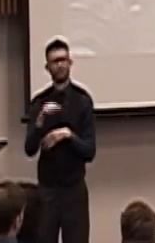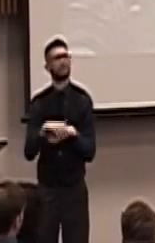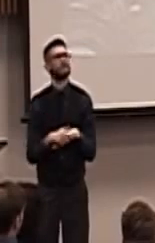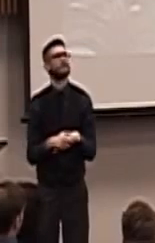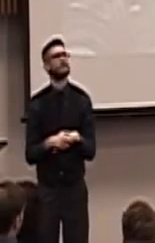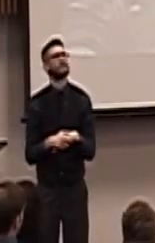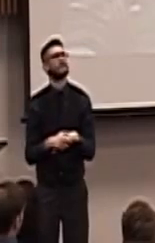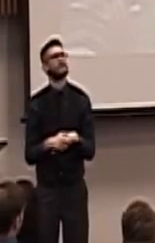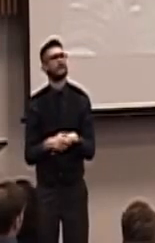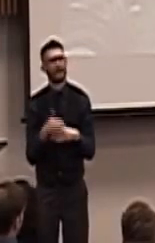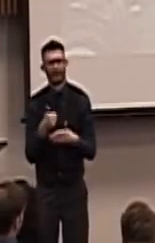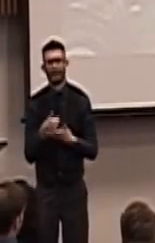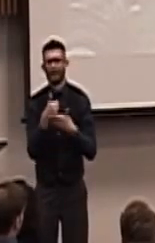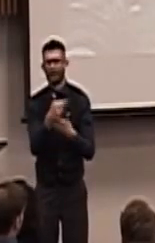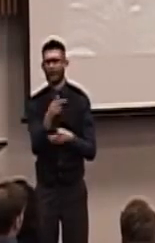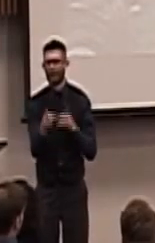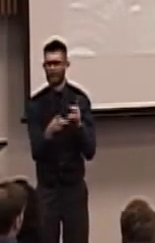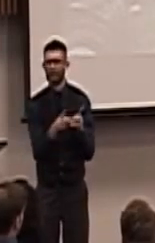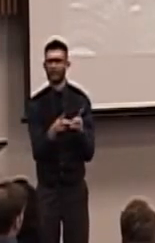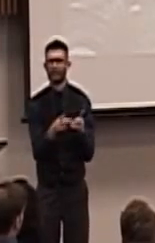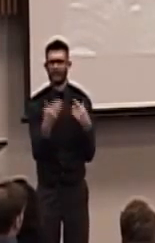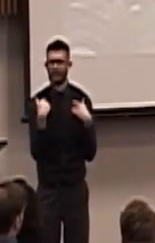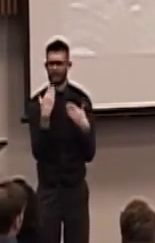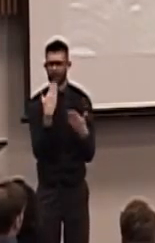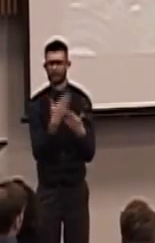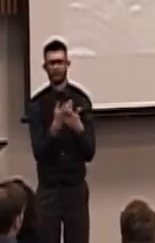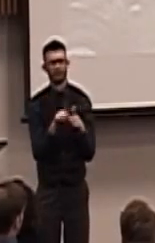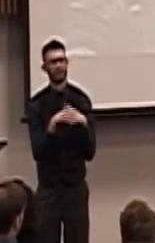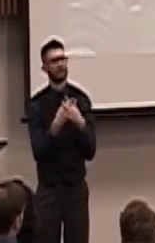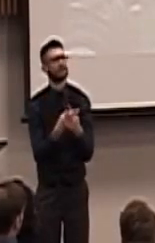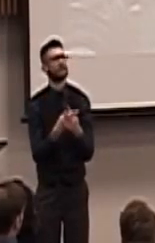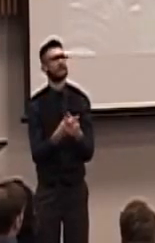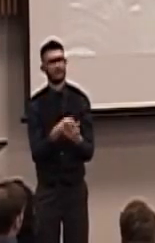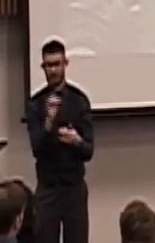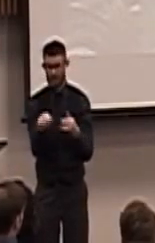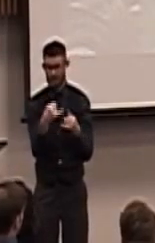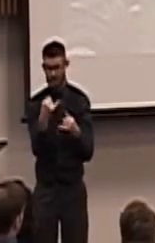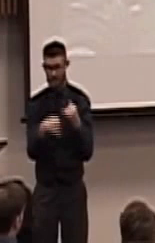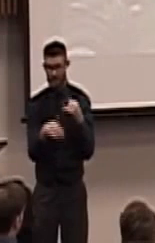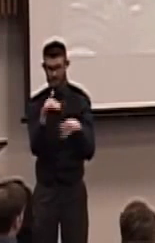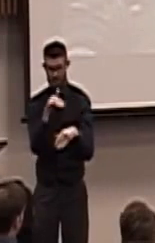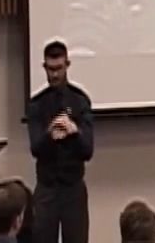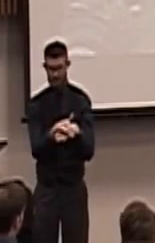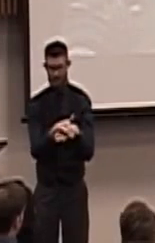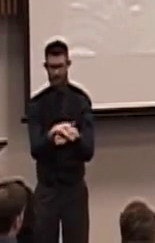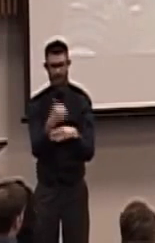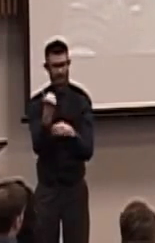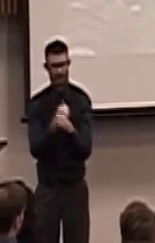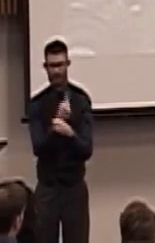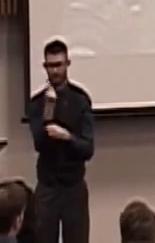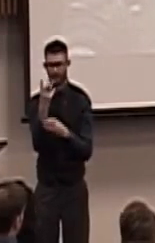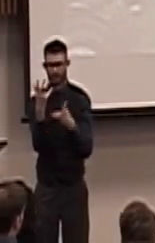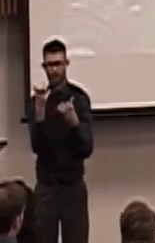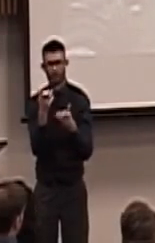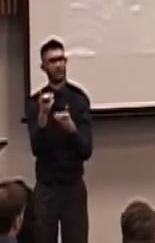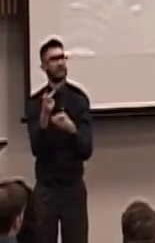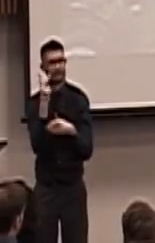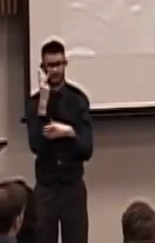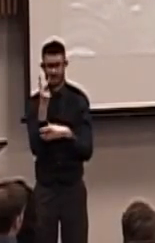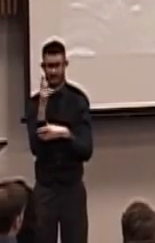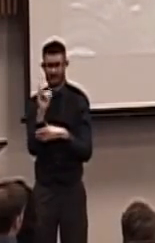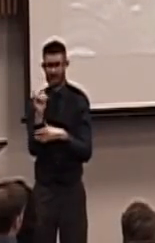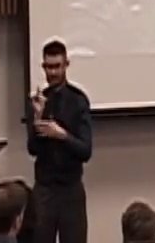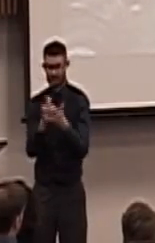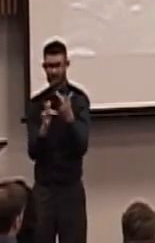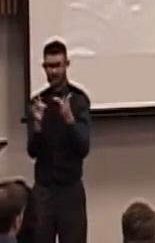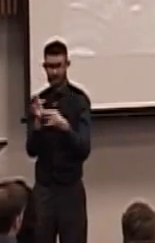people get a start. The last night, everybody wanted to see this Jesus film in their